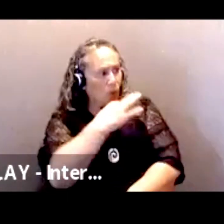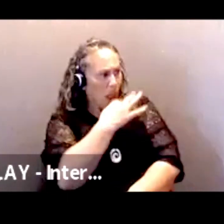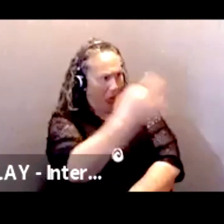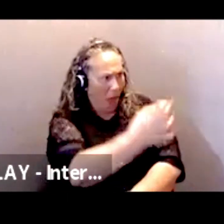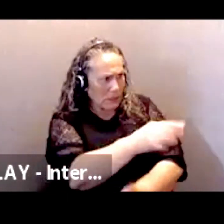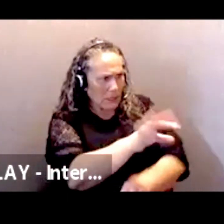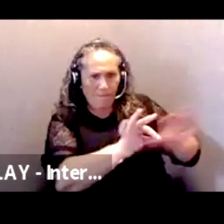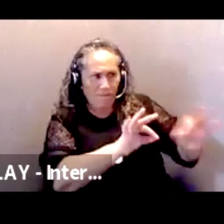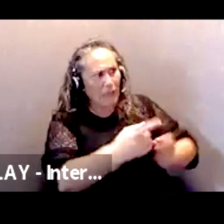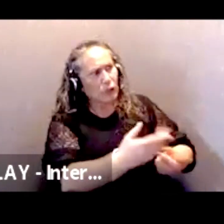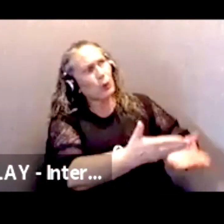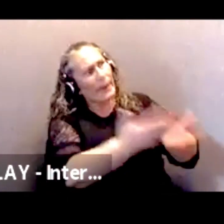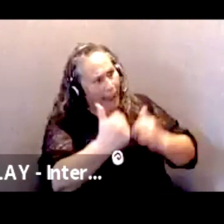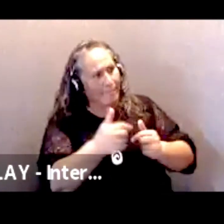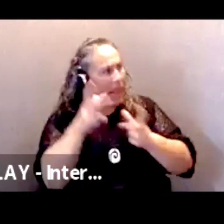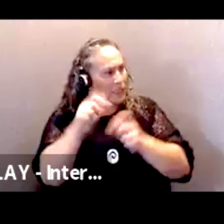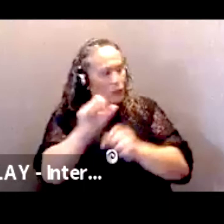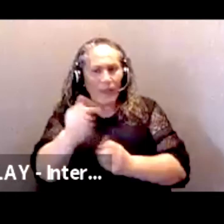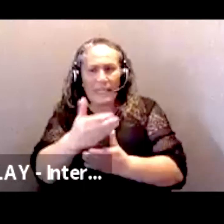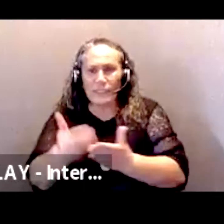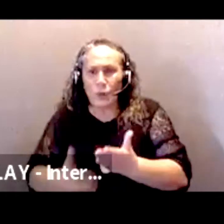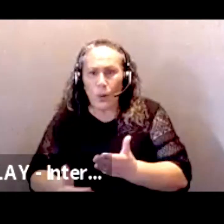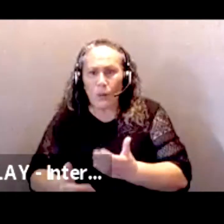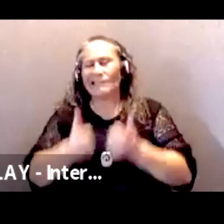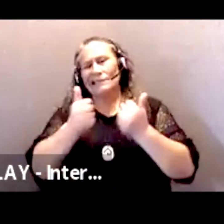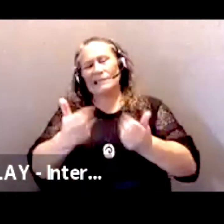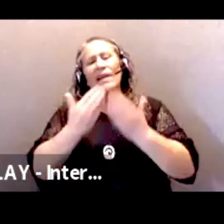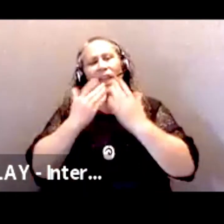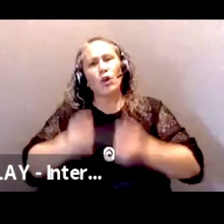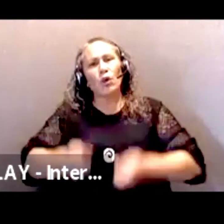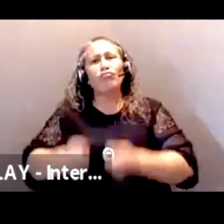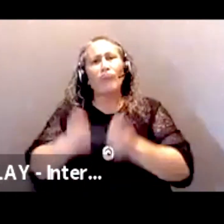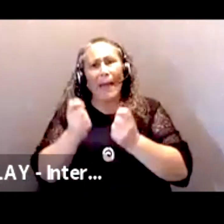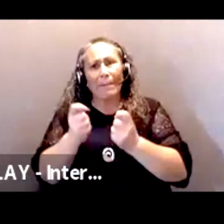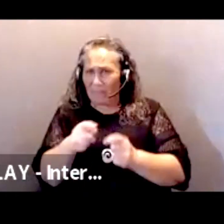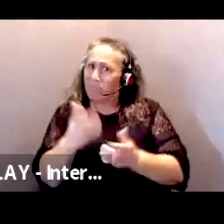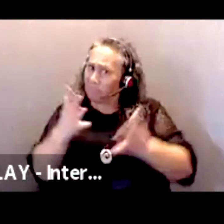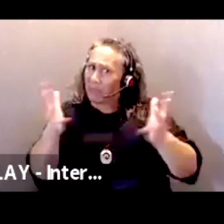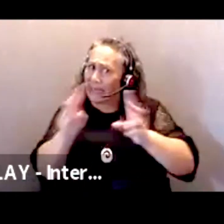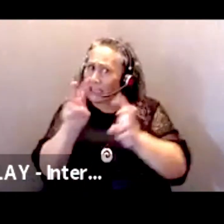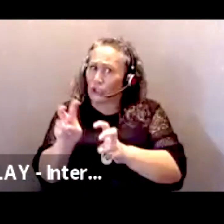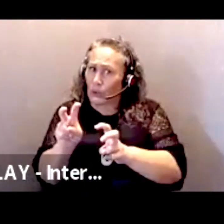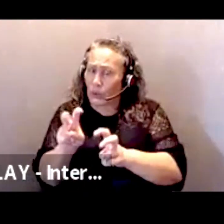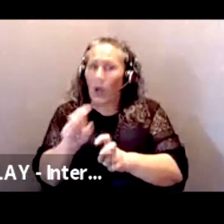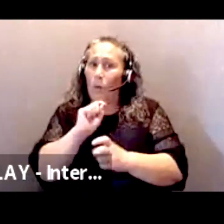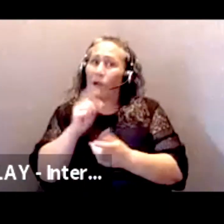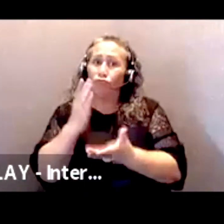the next week. So thank you for bringing those issues to us, and we'll definitely put that hui